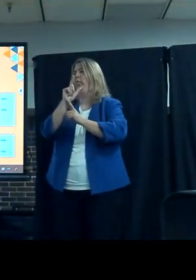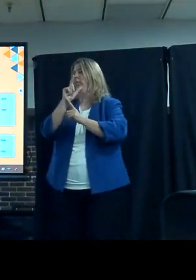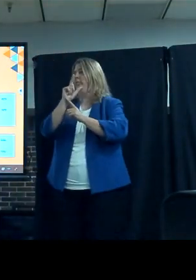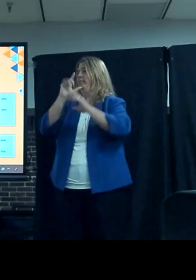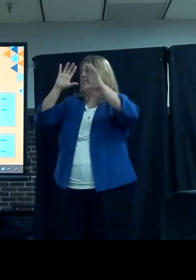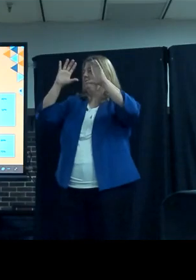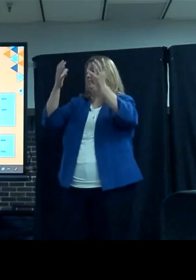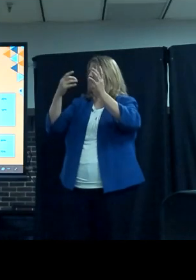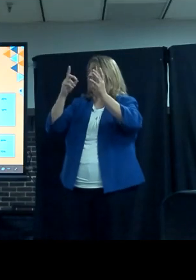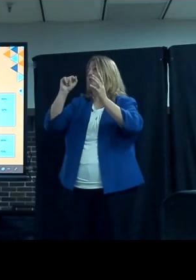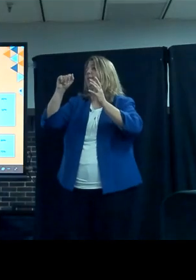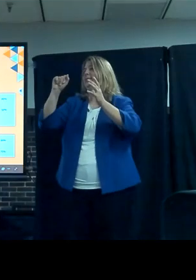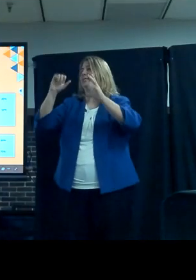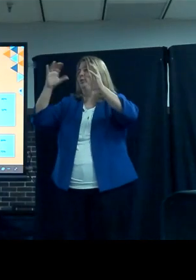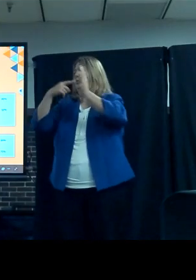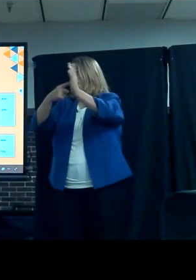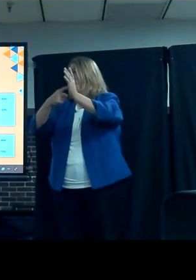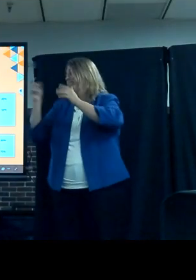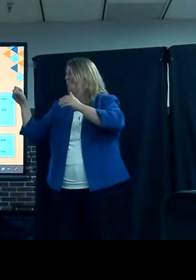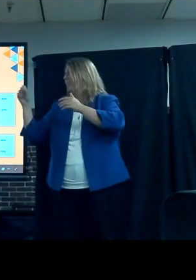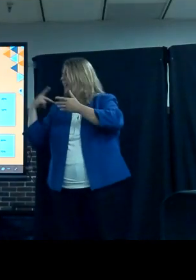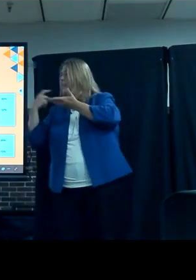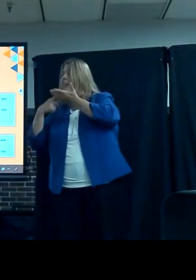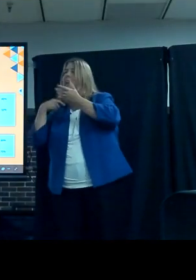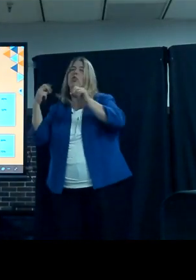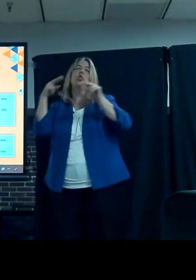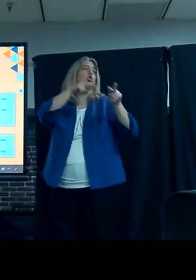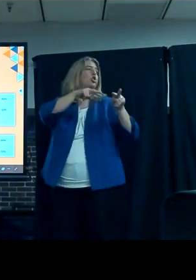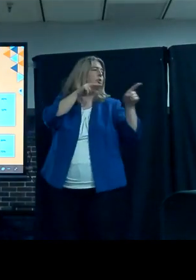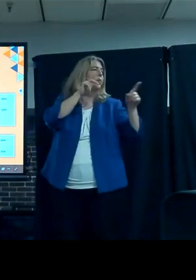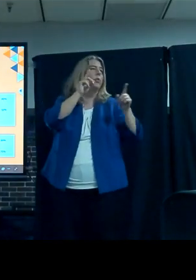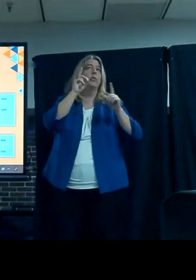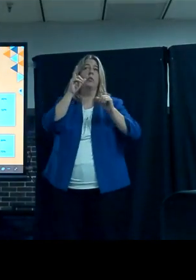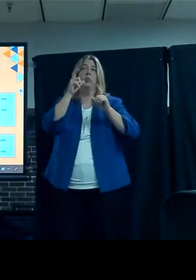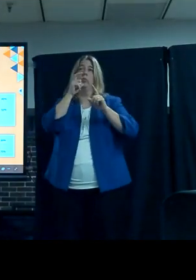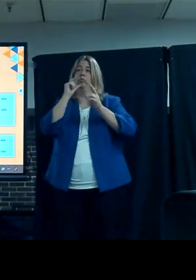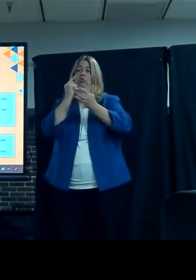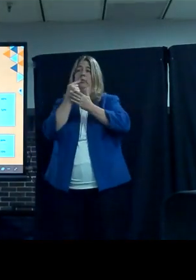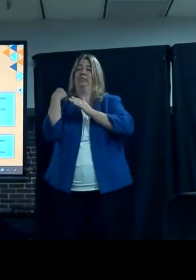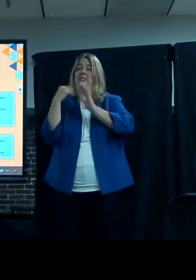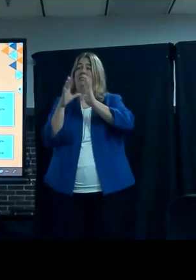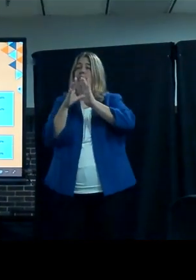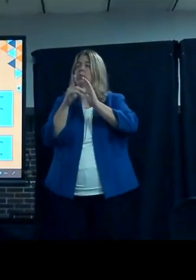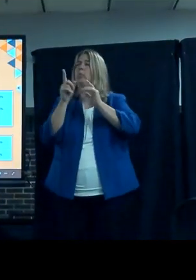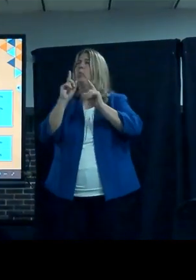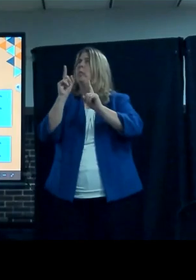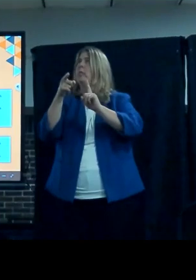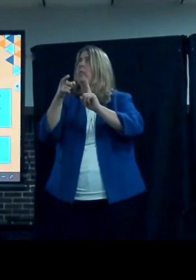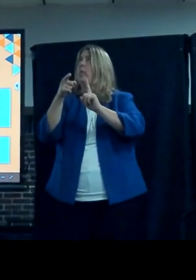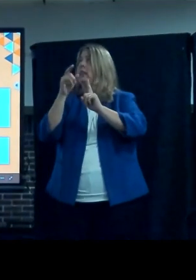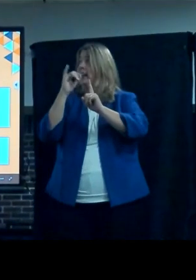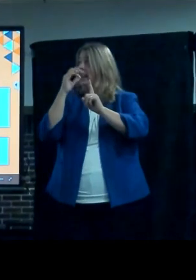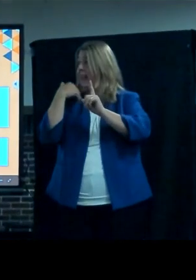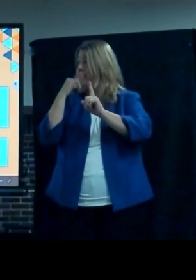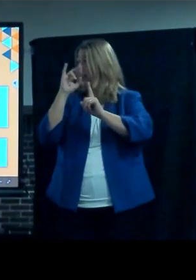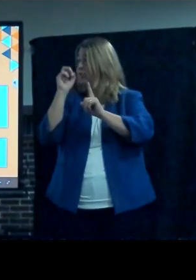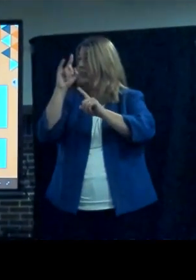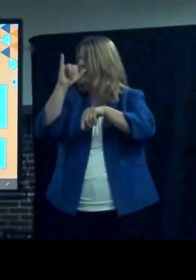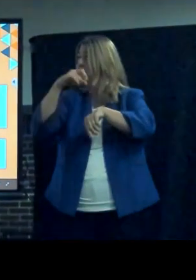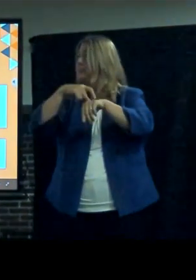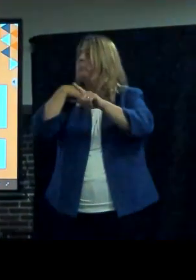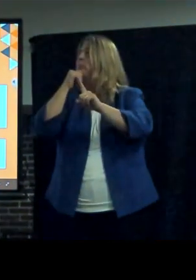Yes, that longitudinal data is what you're looking for. We've talked about that. And those seniors